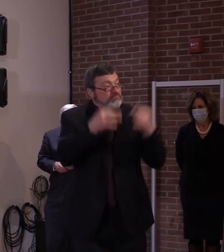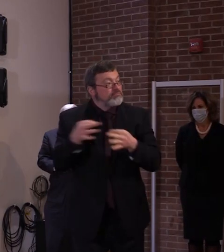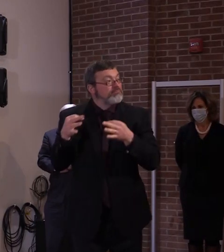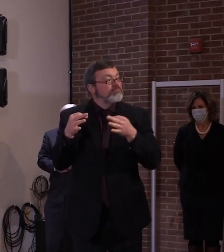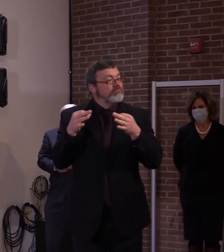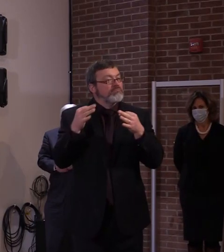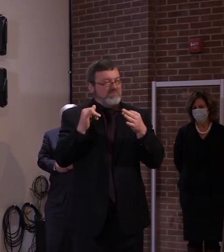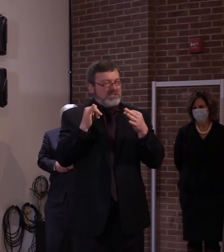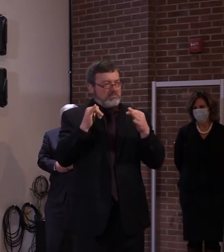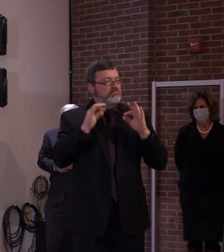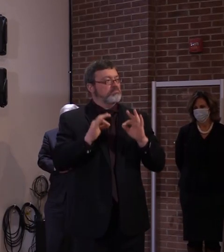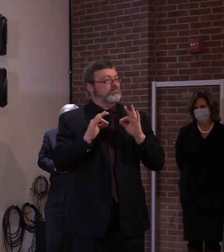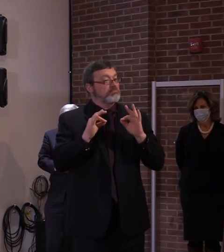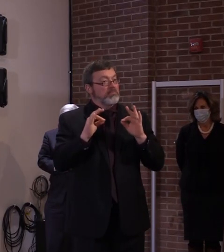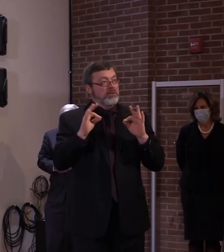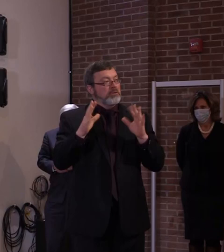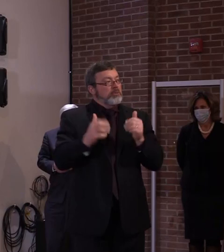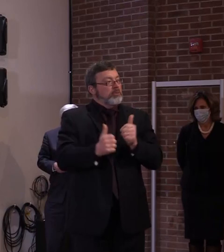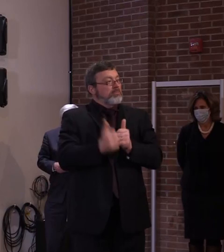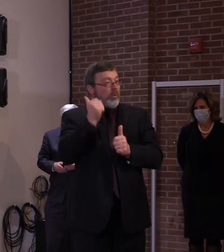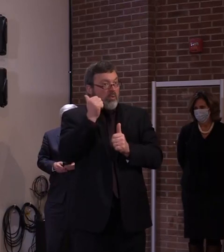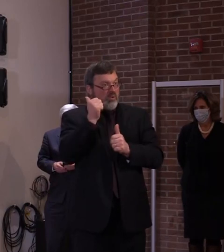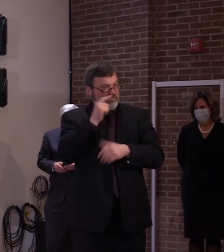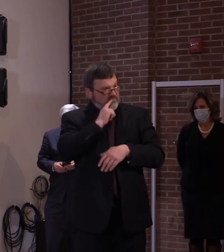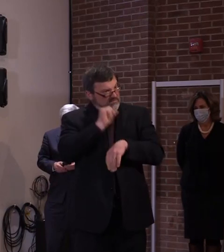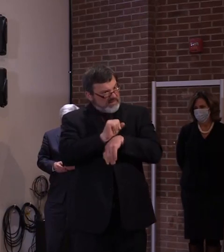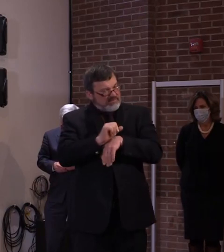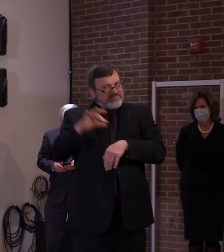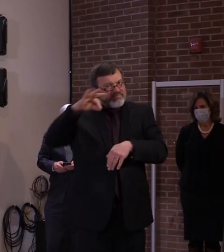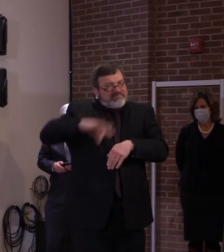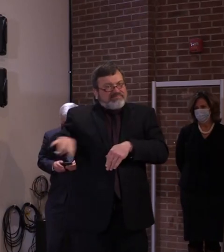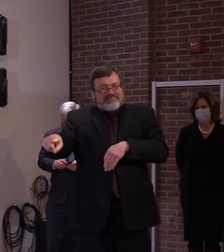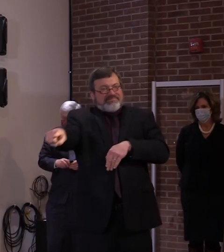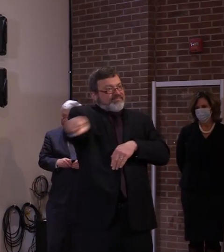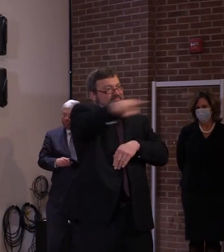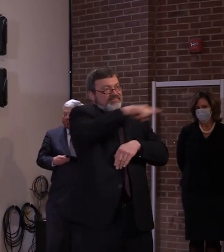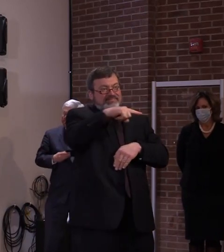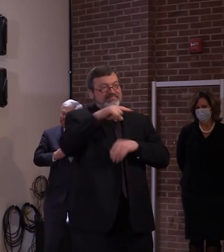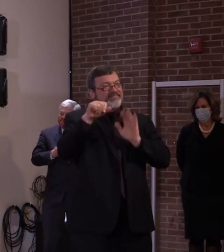decisions we've made have been beneficial to Vermont.